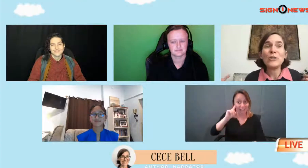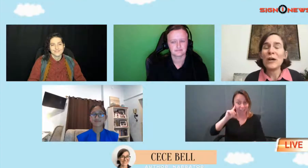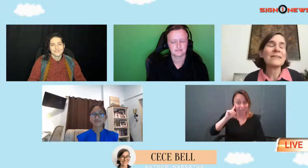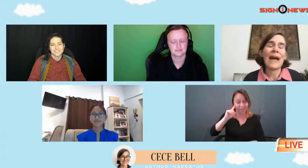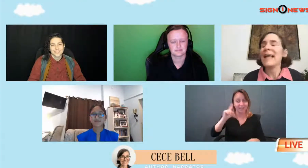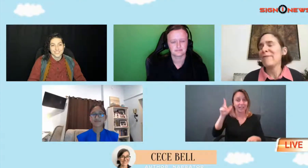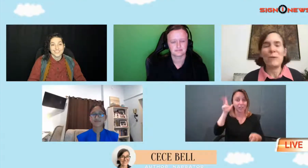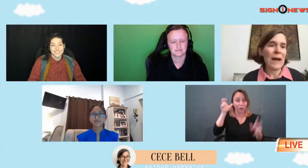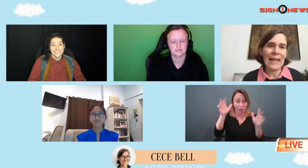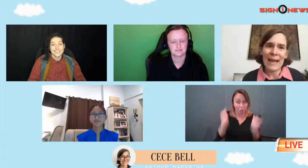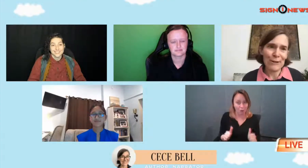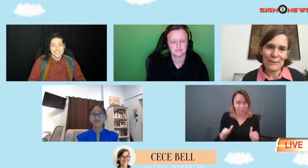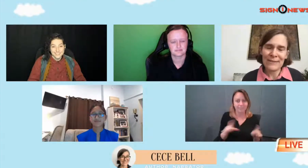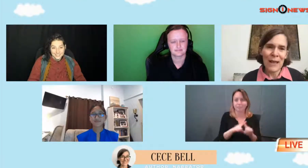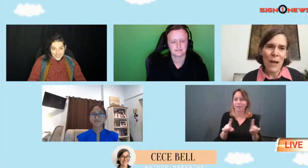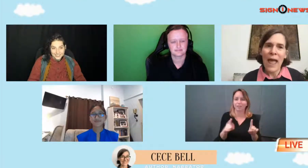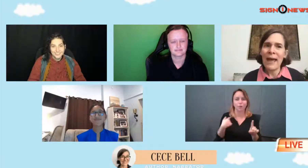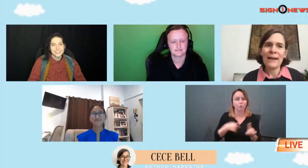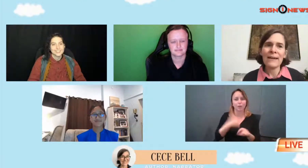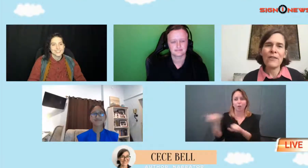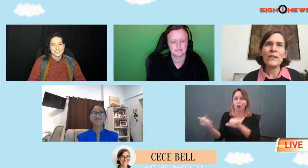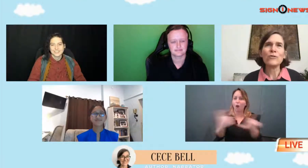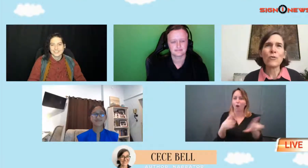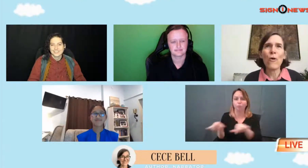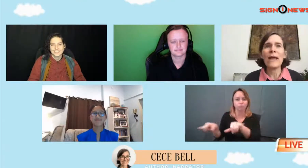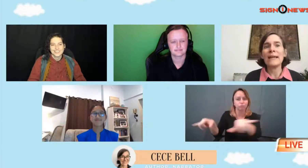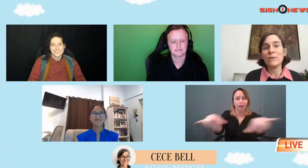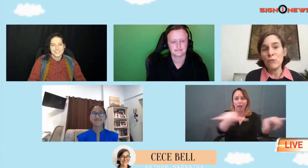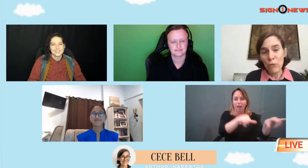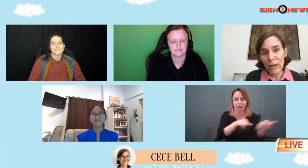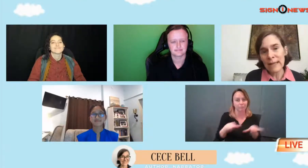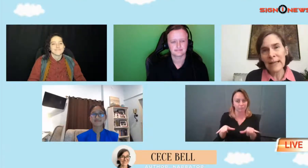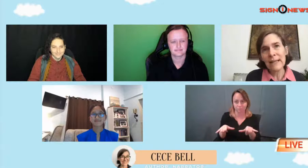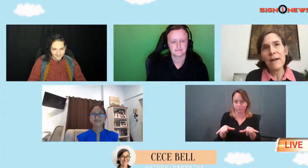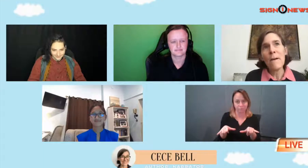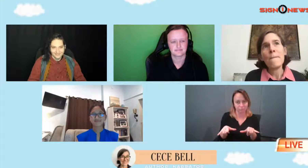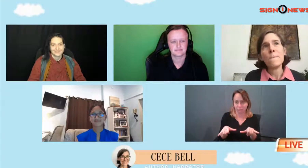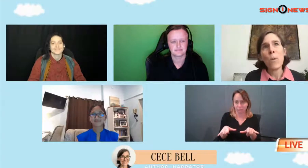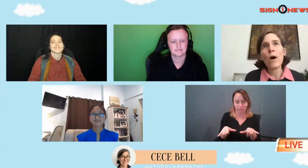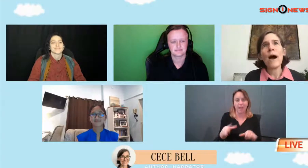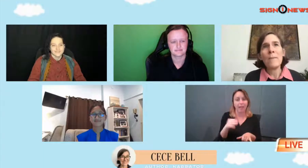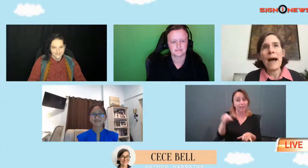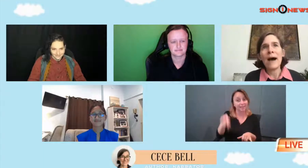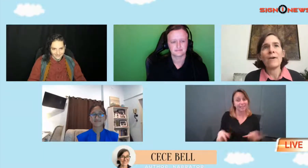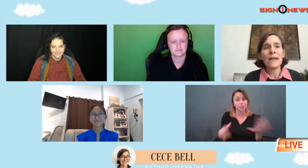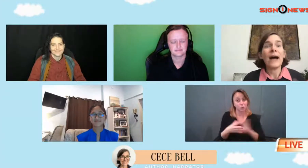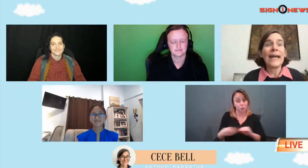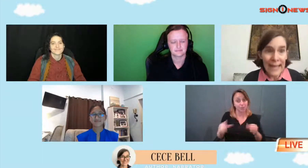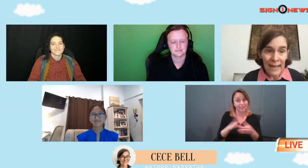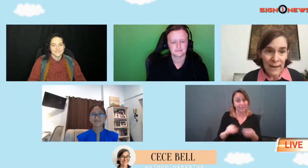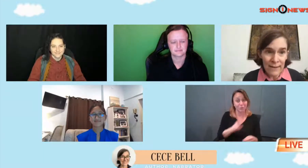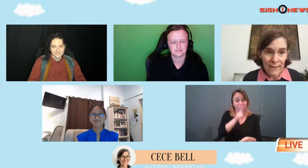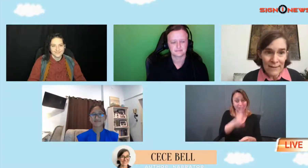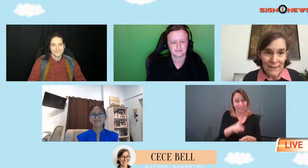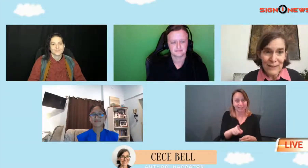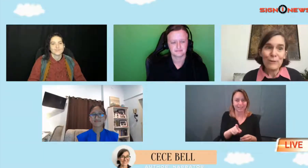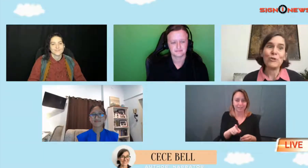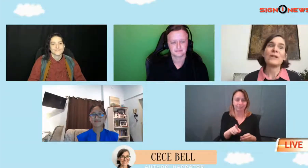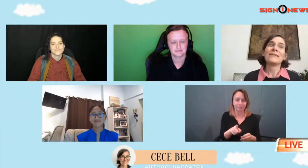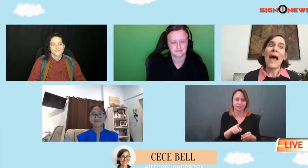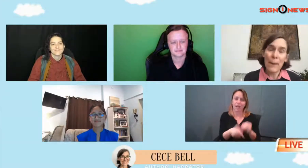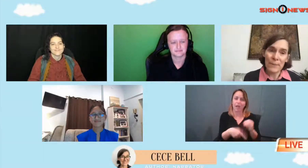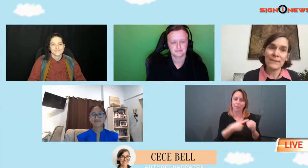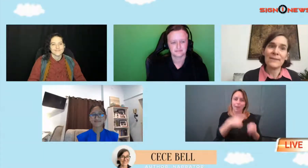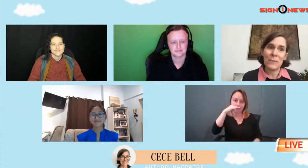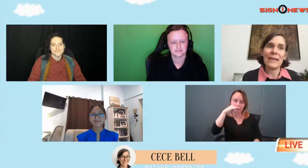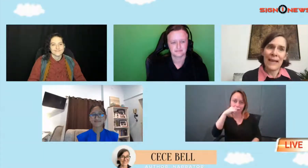all just like everybody else. And this story is really more about a kid who